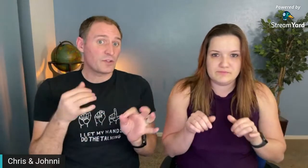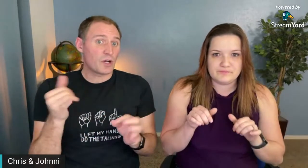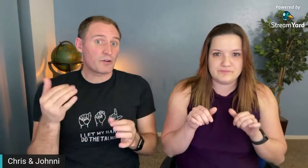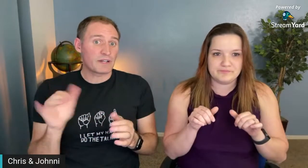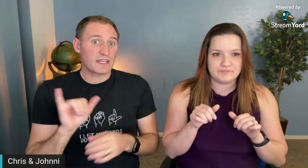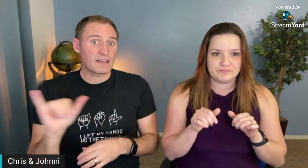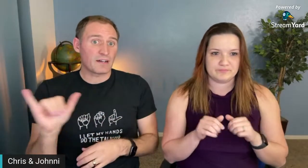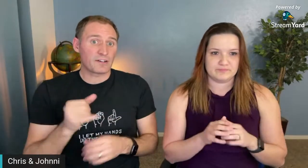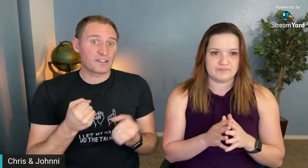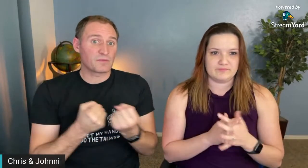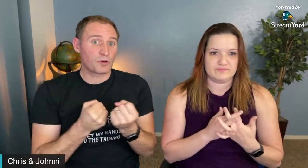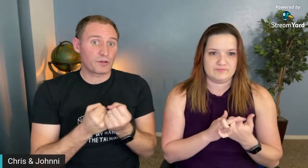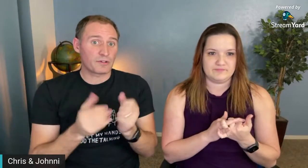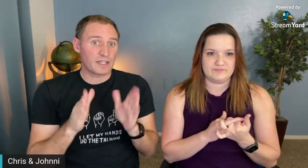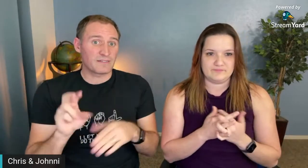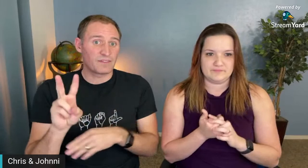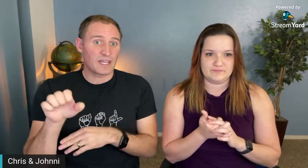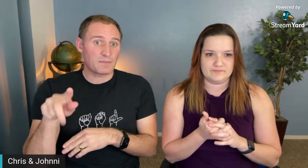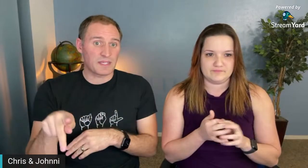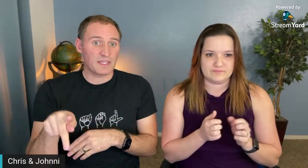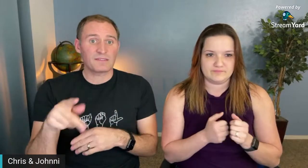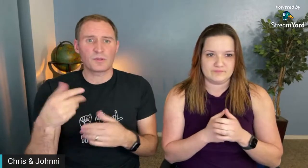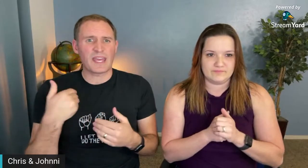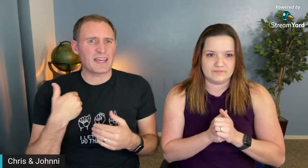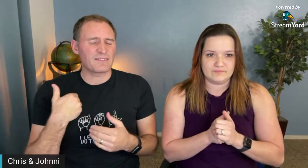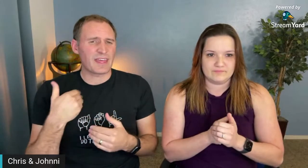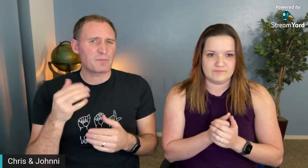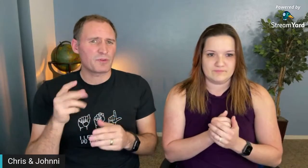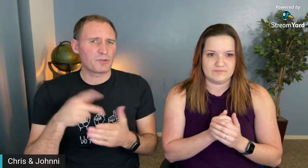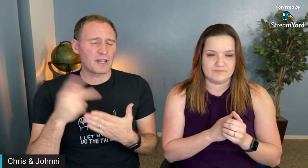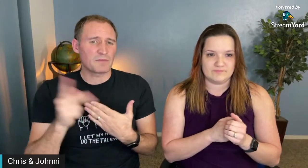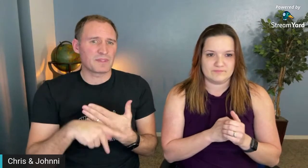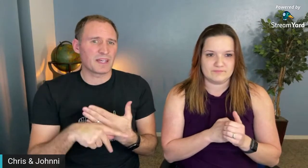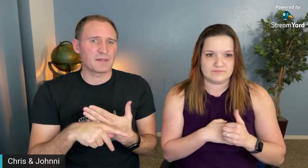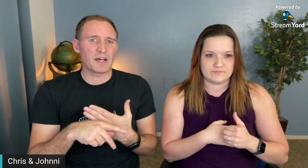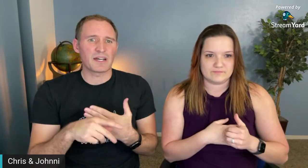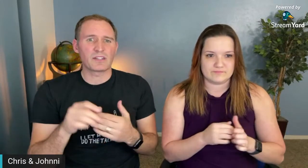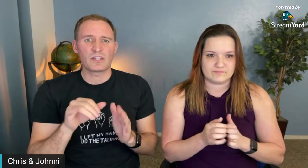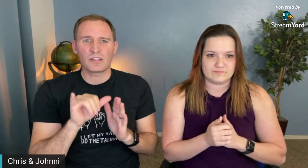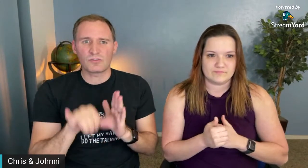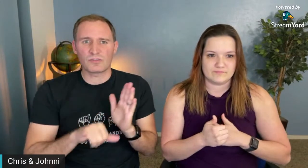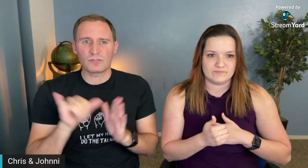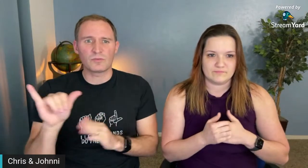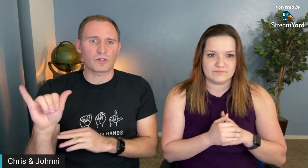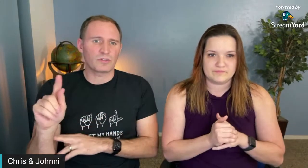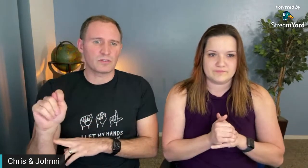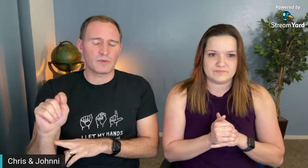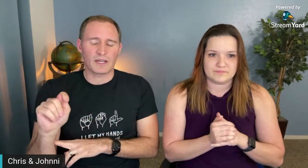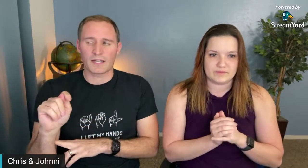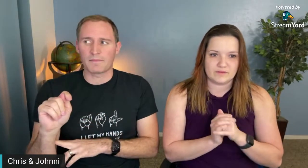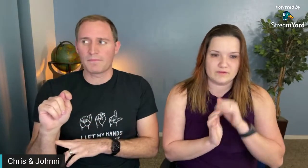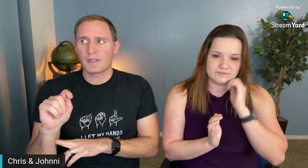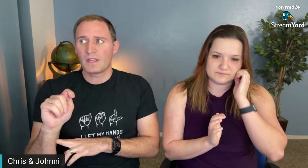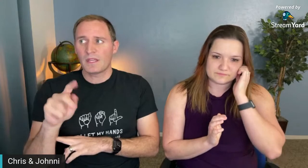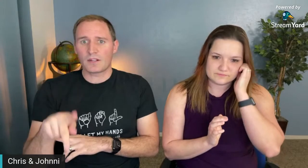you already are a supporter in VIP. So we have that program on YouTube and also